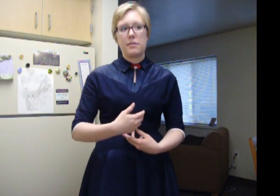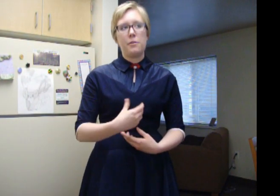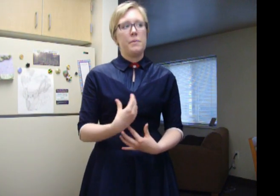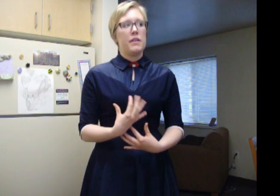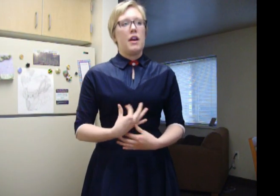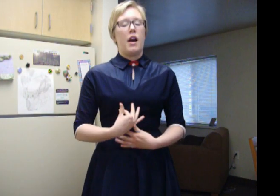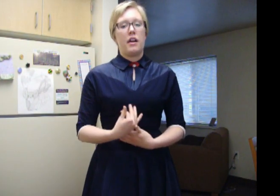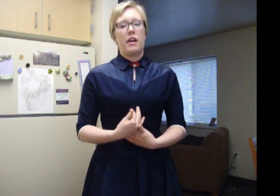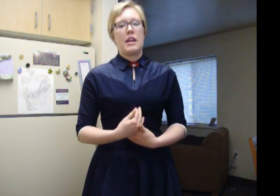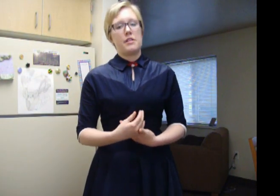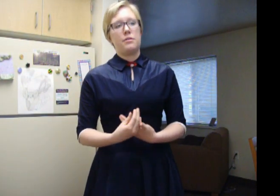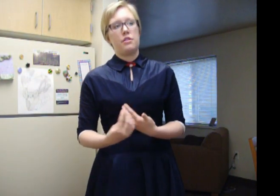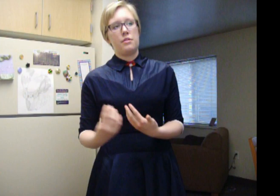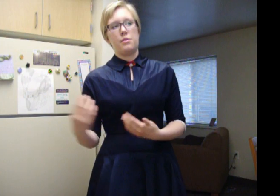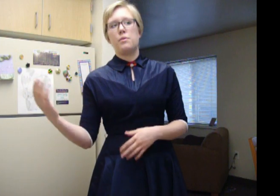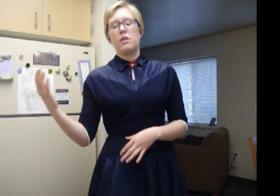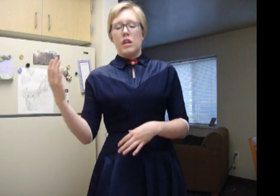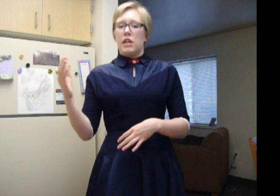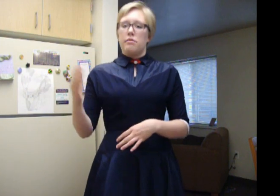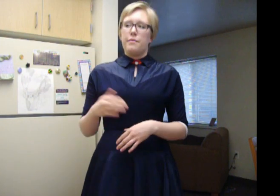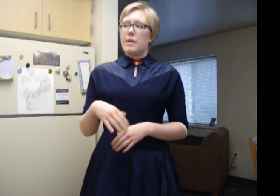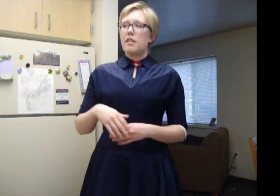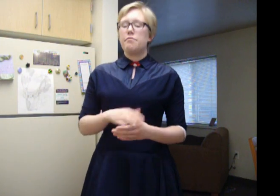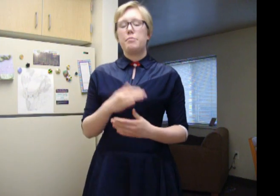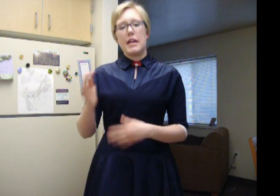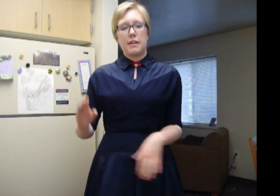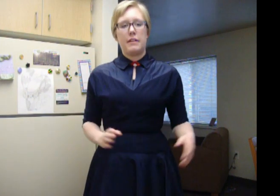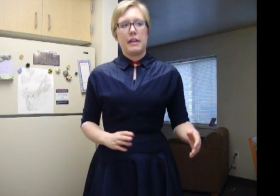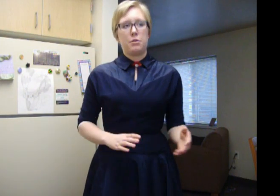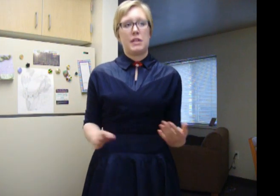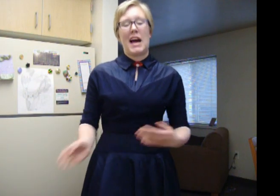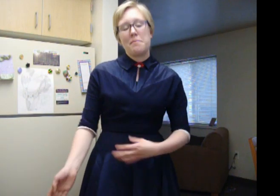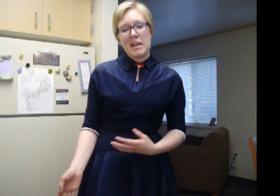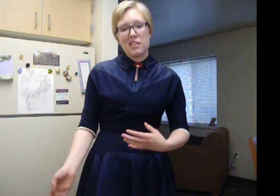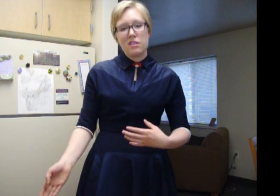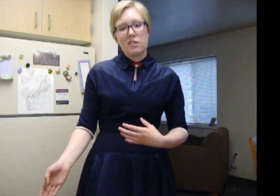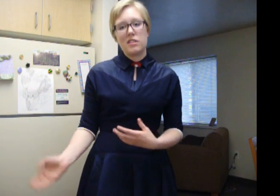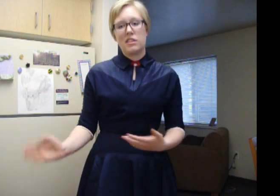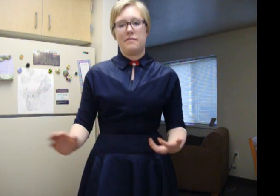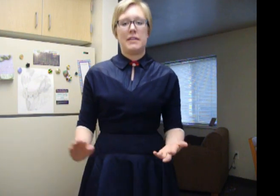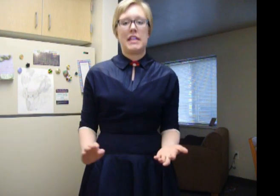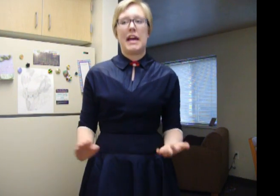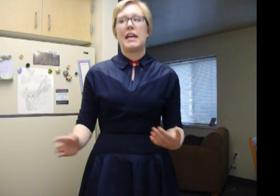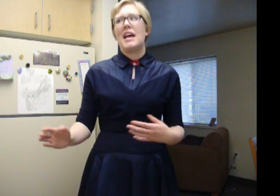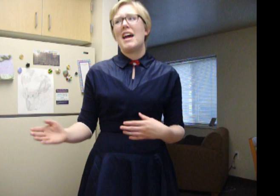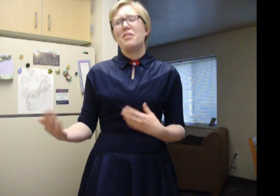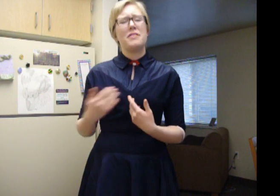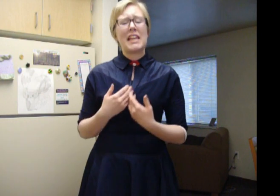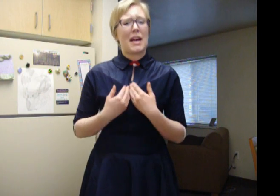girl. And I used to have pretty negative feelings towards high maintenance girls. And also feeling like I'm